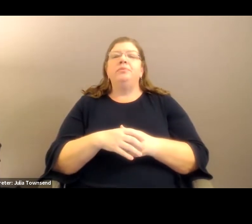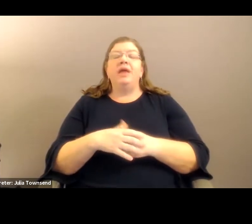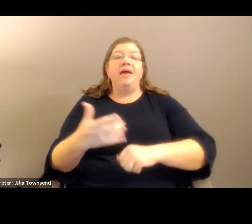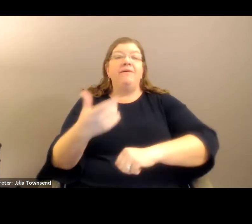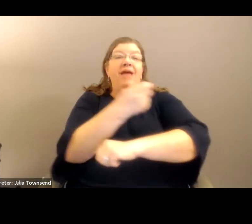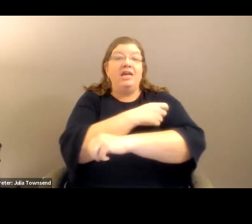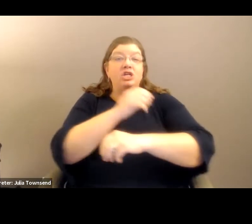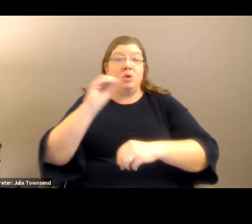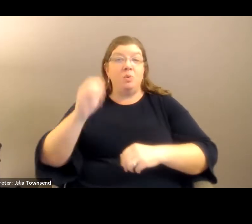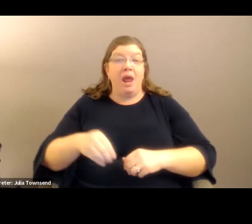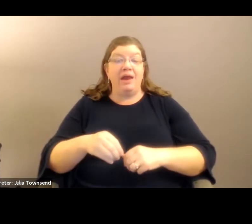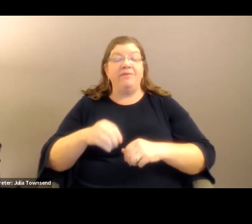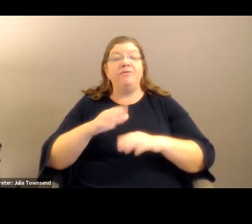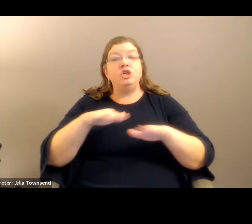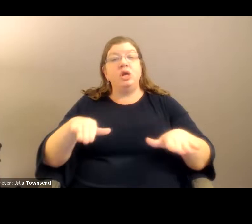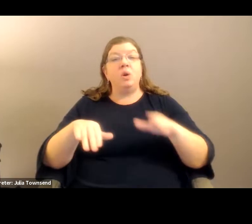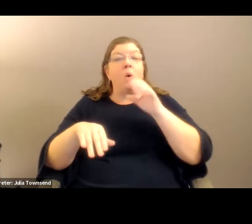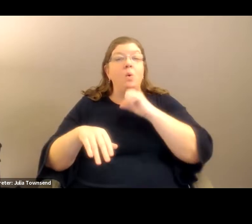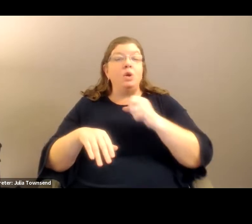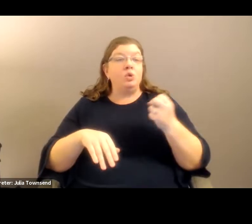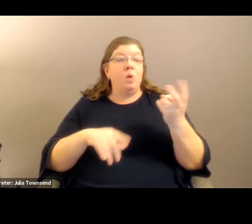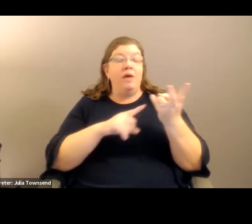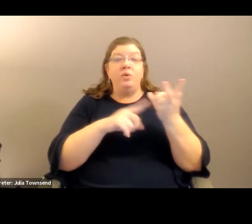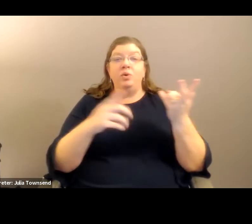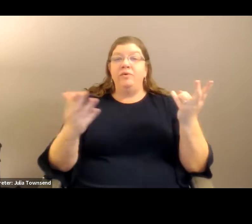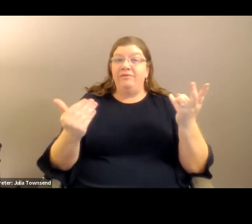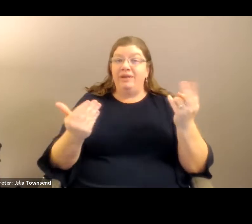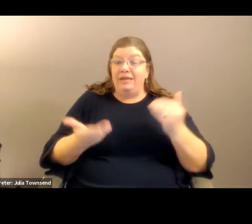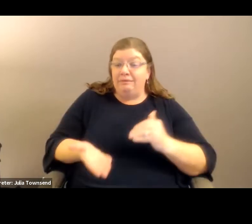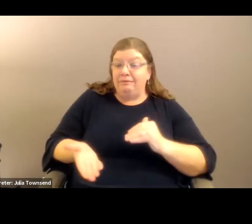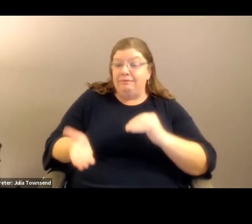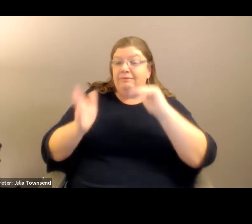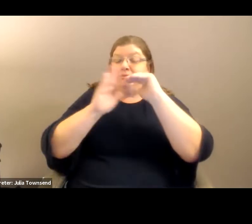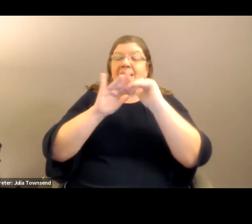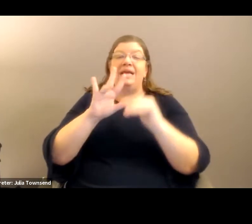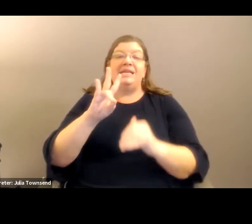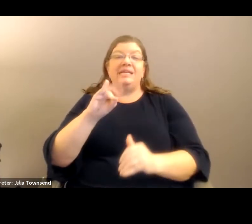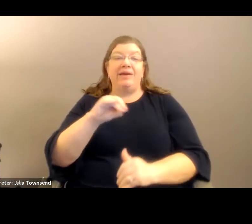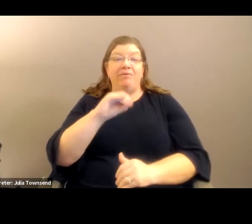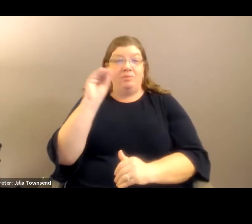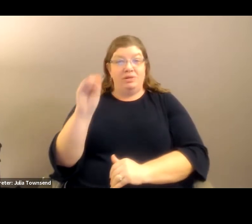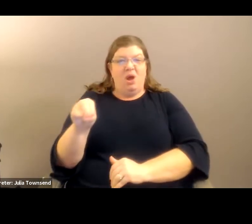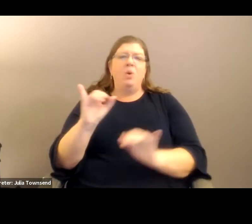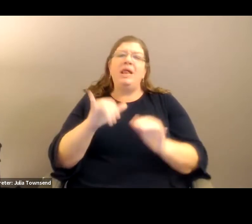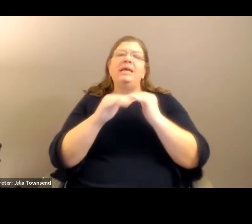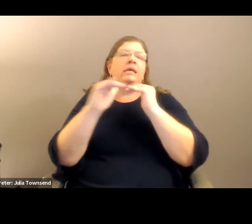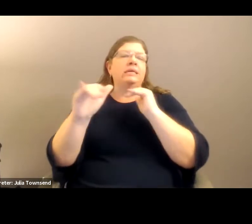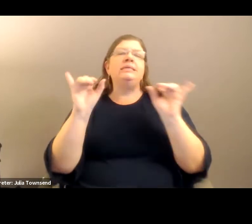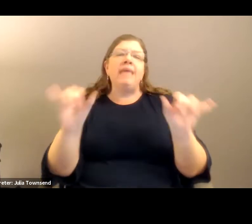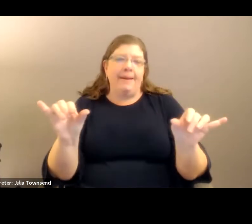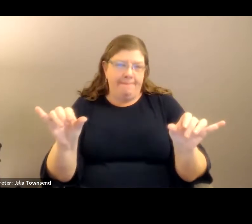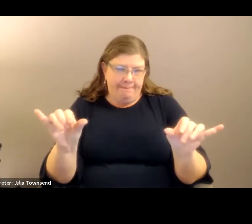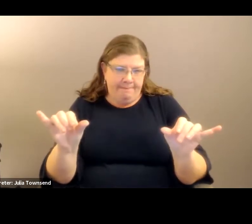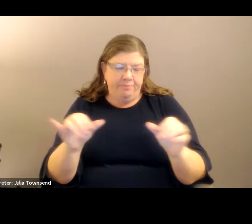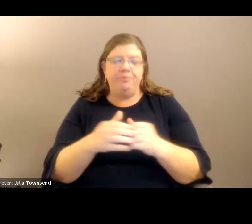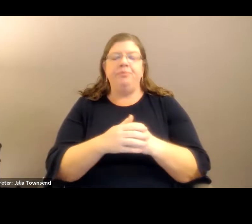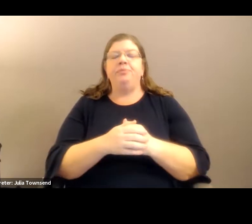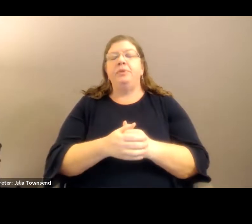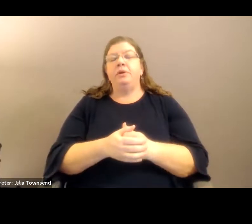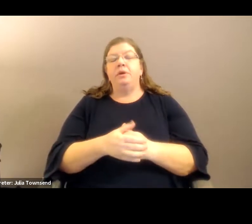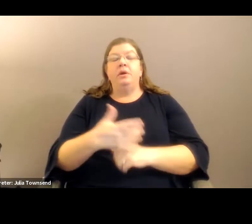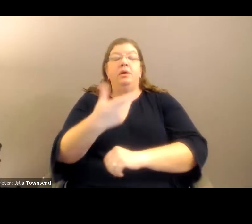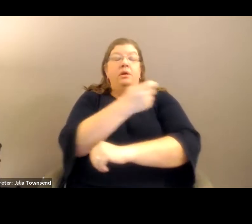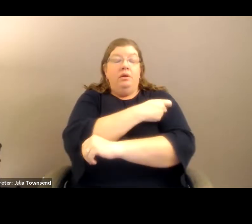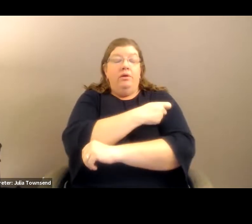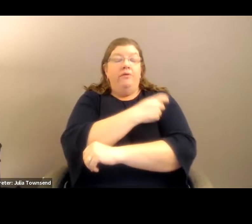vaccination rate for 12 through 15-year-olds, that's at 70%, and that's the same. And the vaccination rate